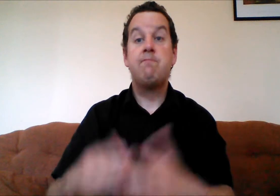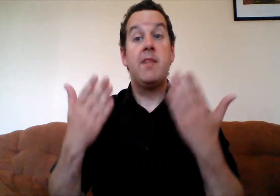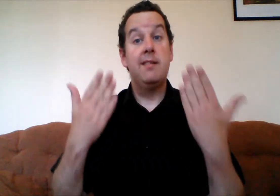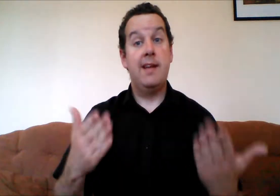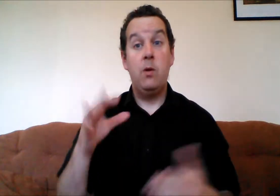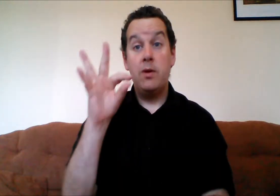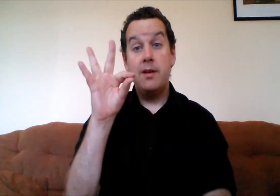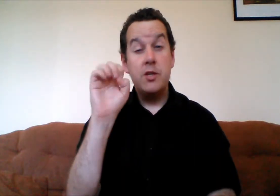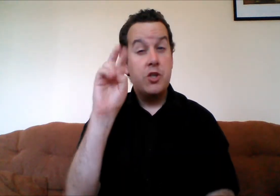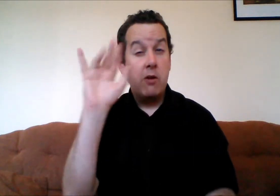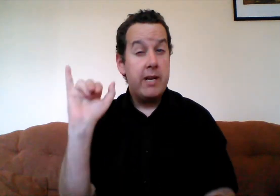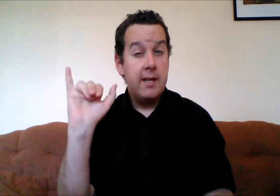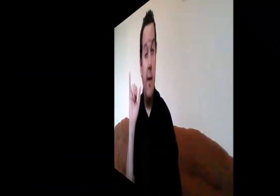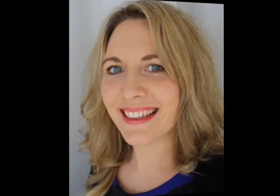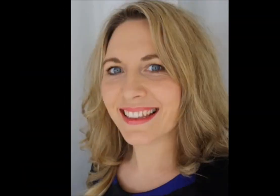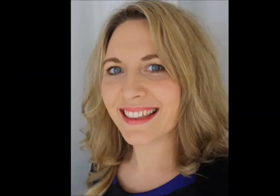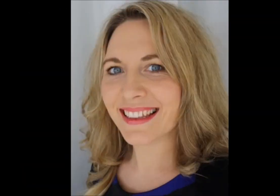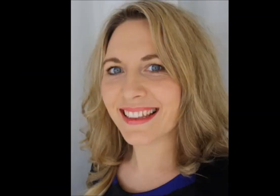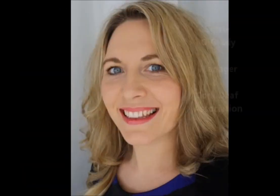Gerrie. Hello, PJ. How are you doing?